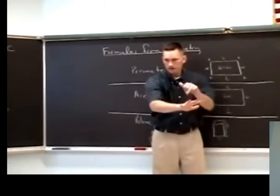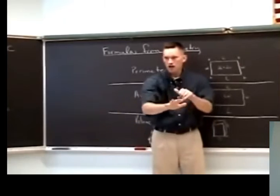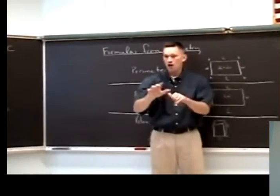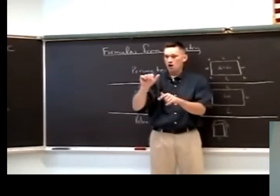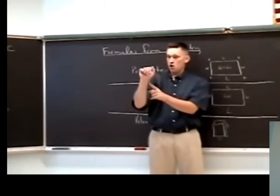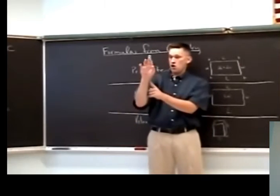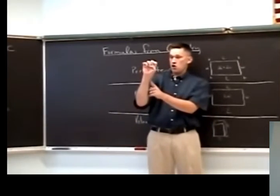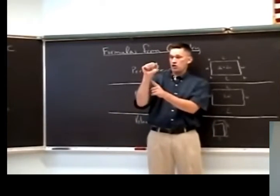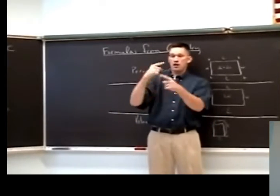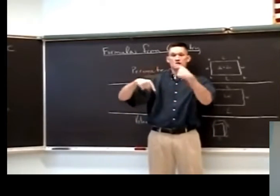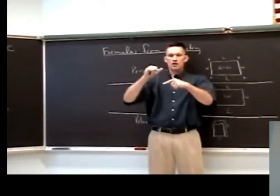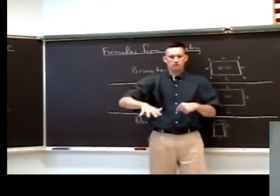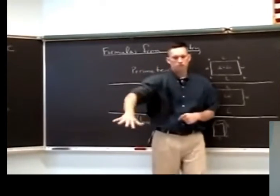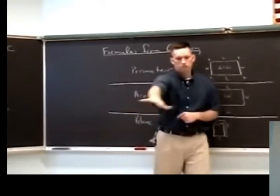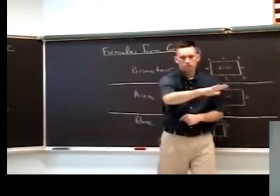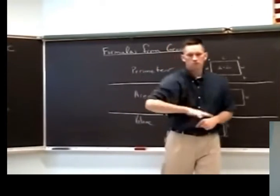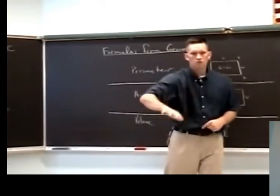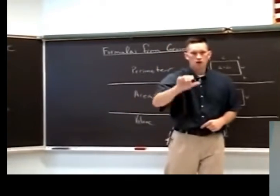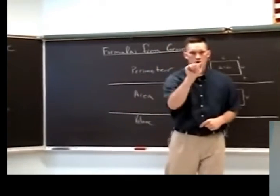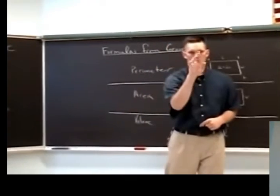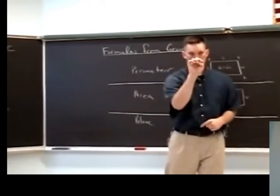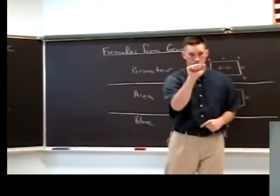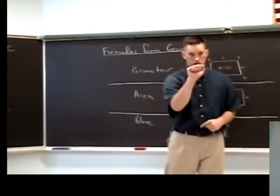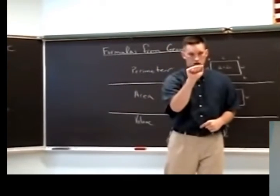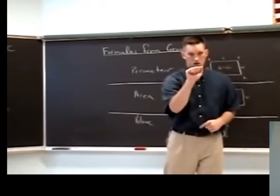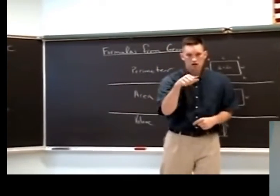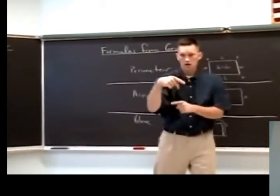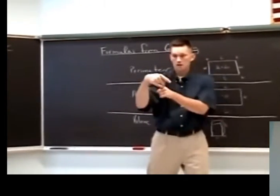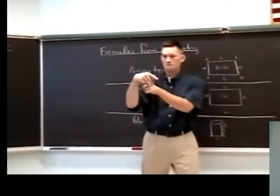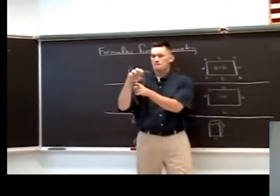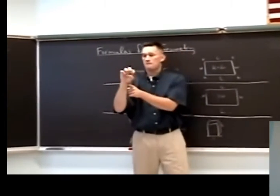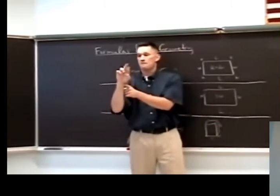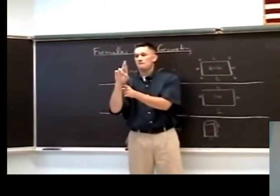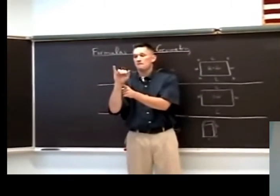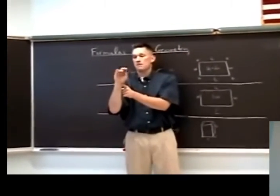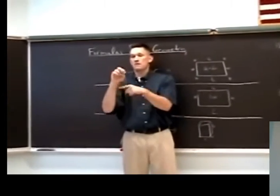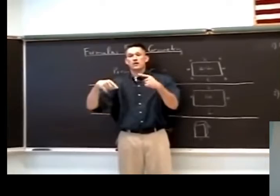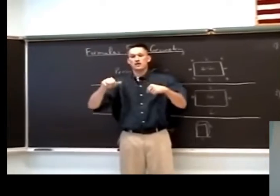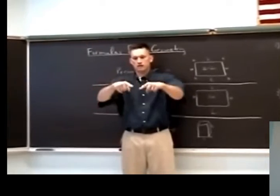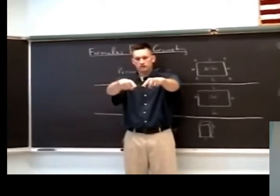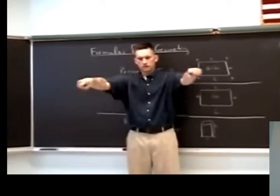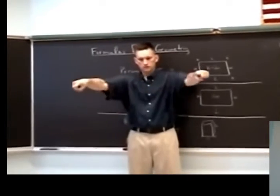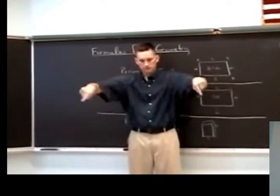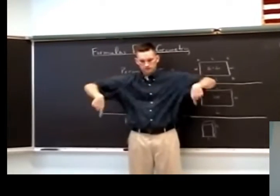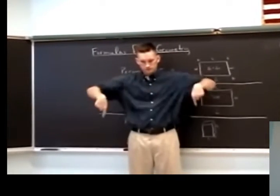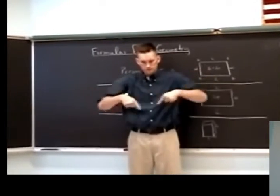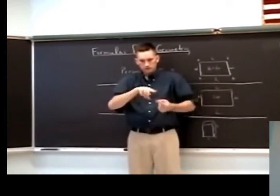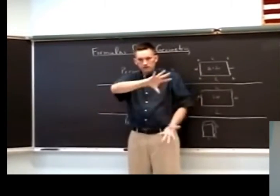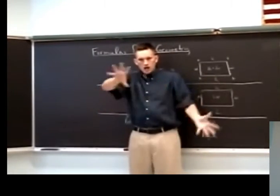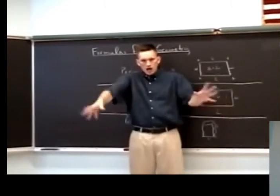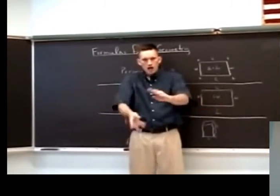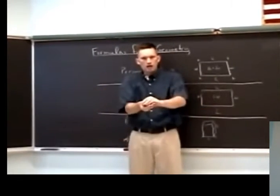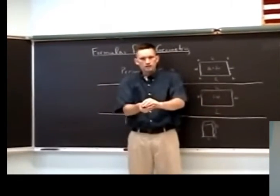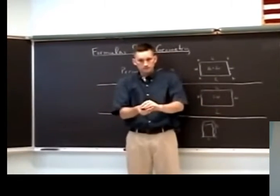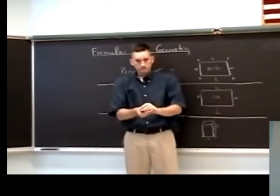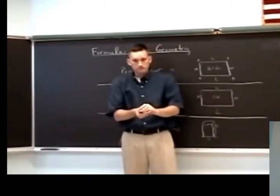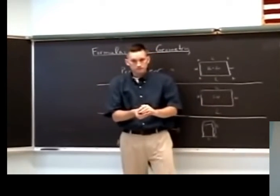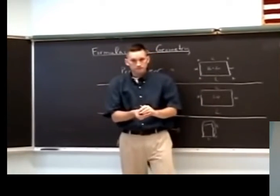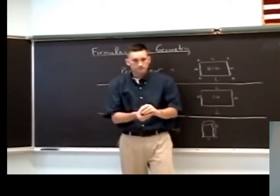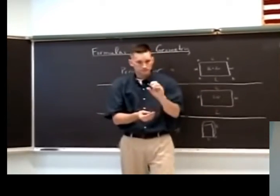That's also measured in feet, and we would need to know the surface area in a certain amount of space, and